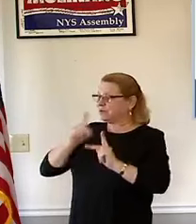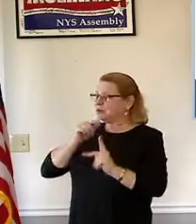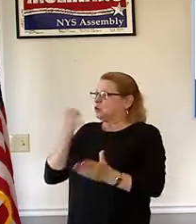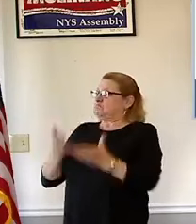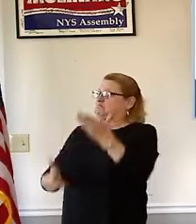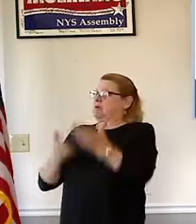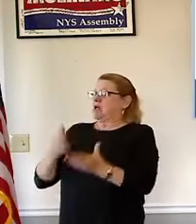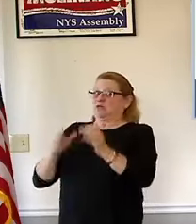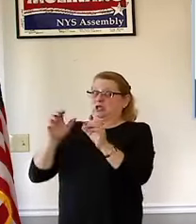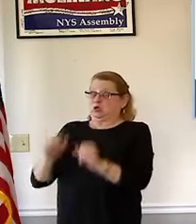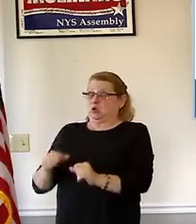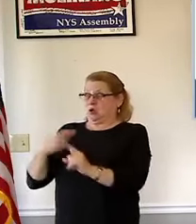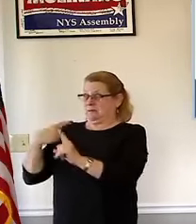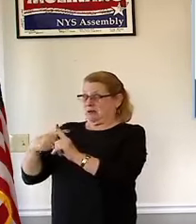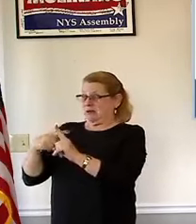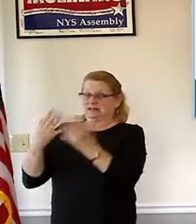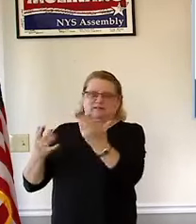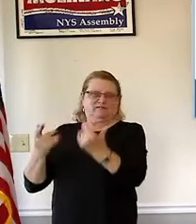them